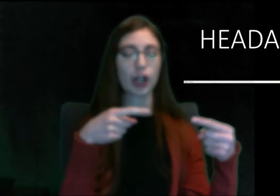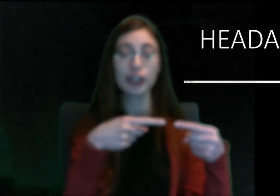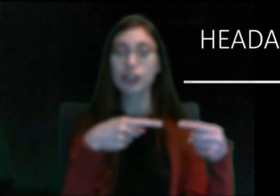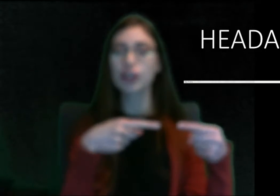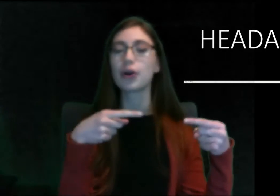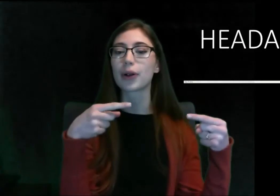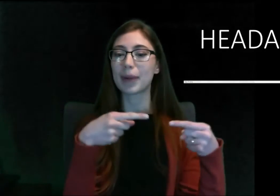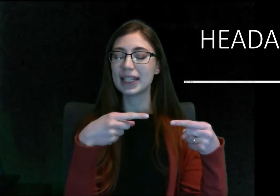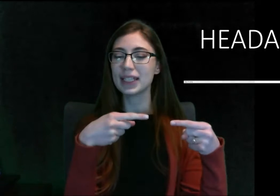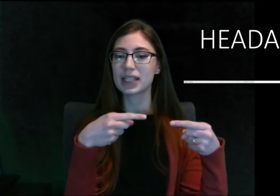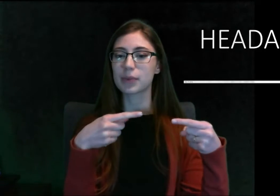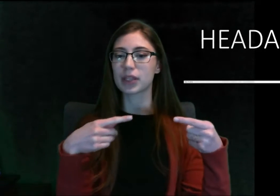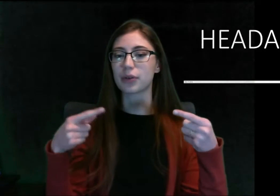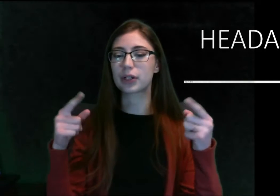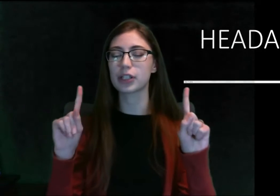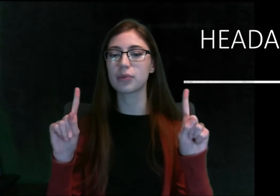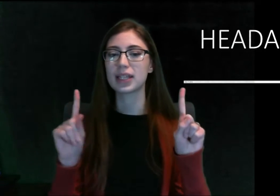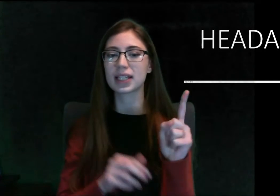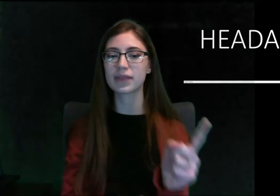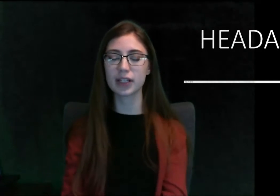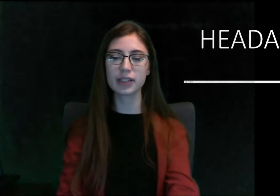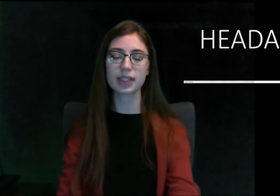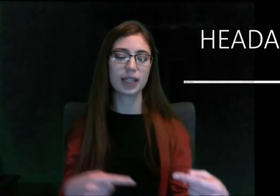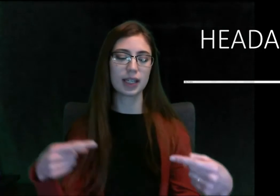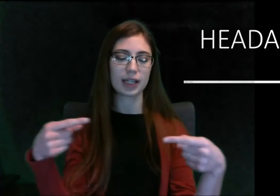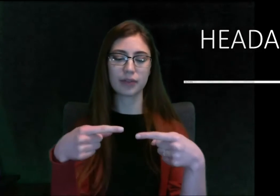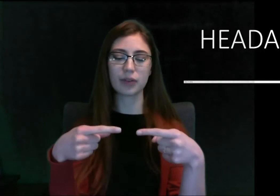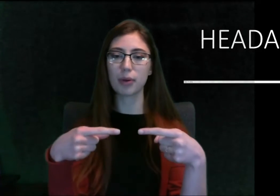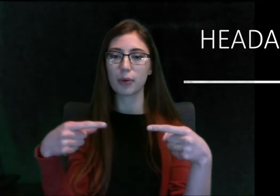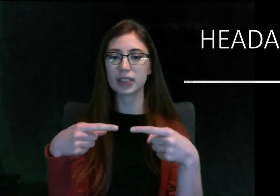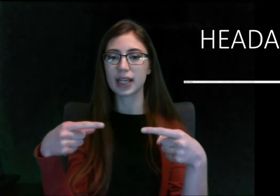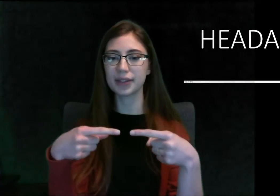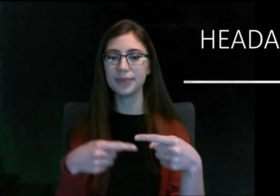hurt or pain is with your 2 index fingers kind of poking together.